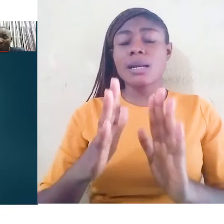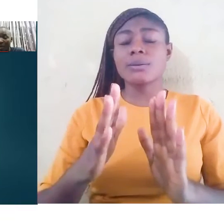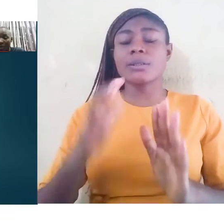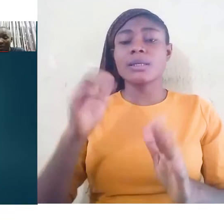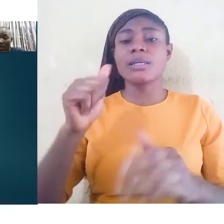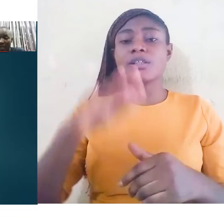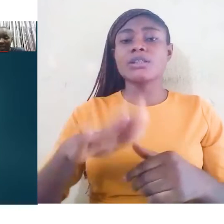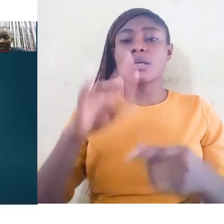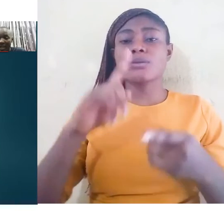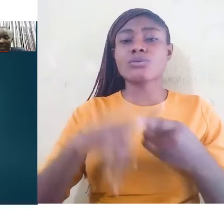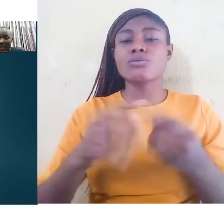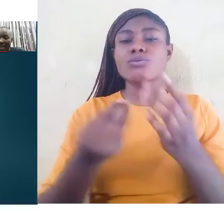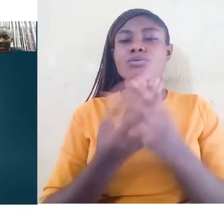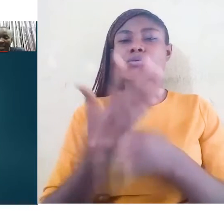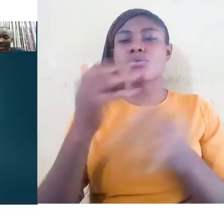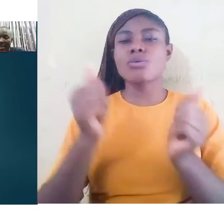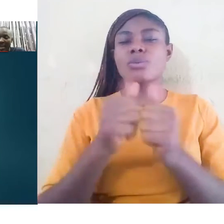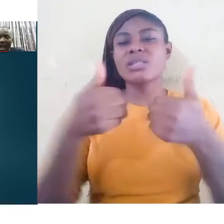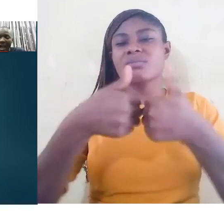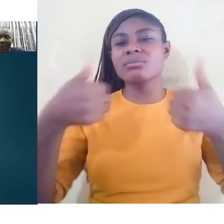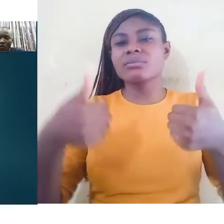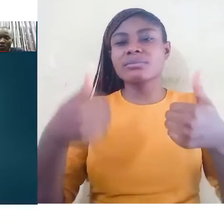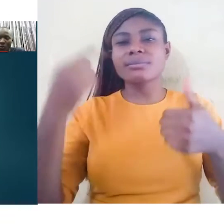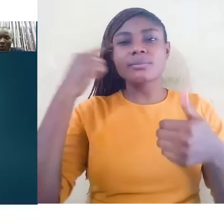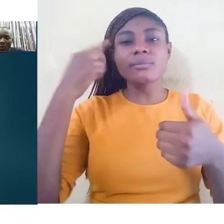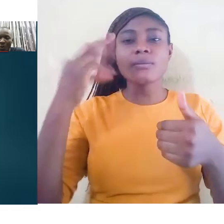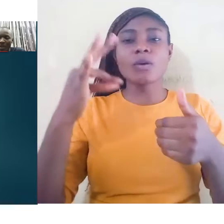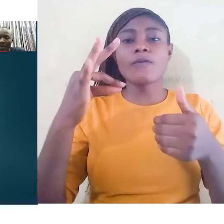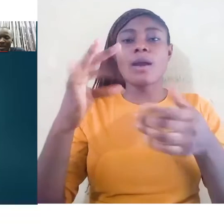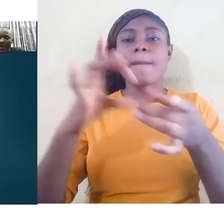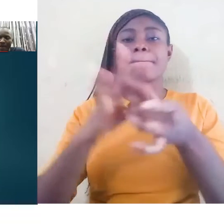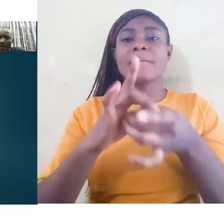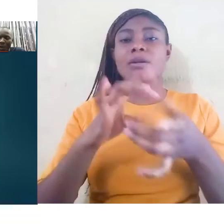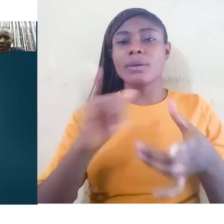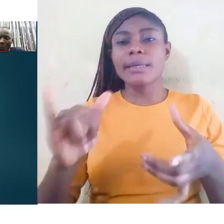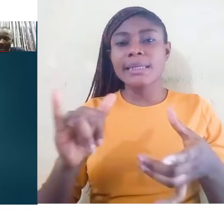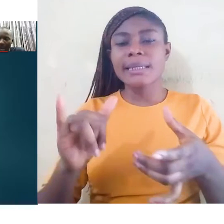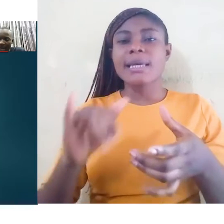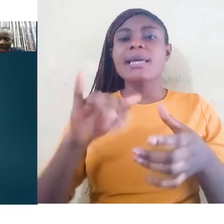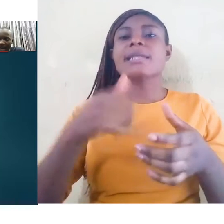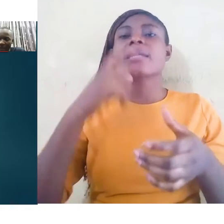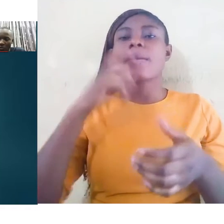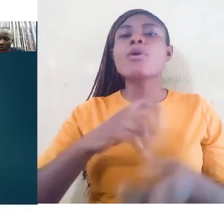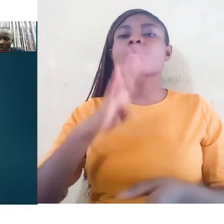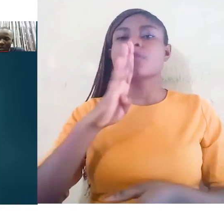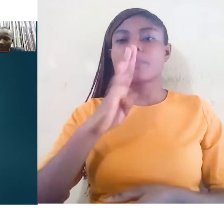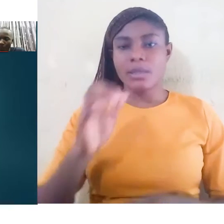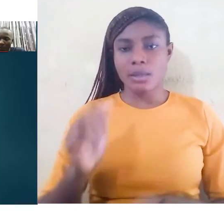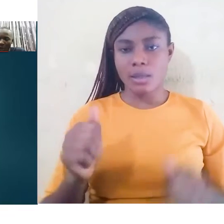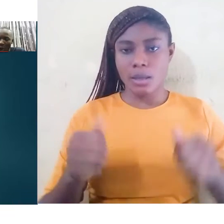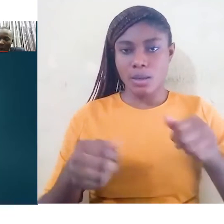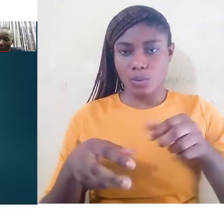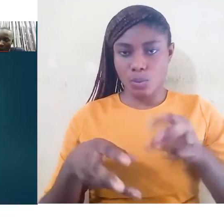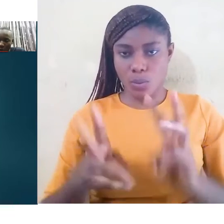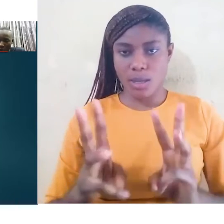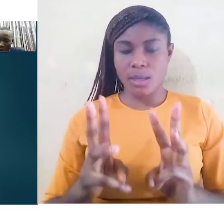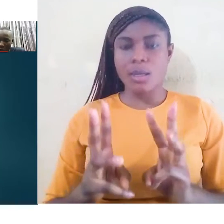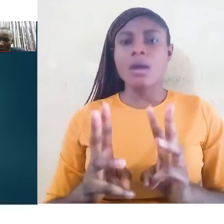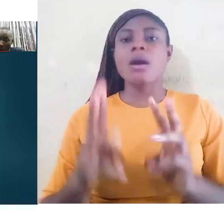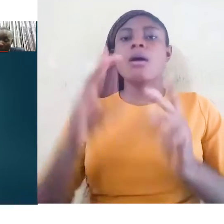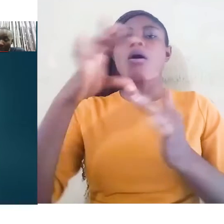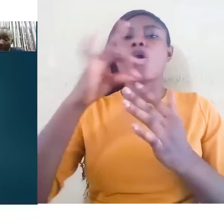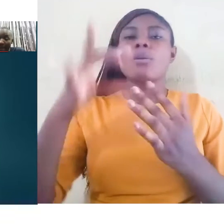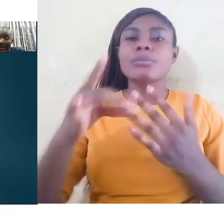of belonging, they have to be a way, they have to be or an